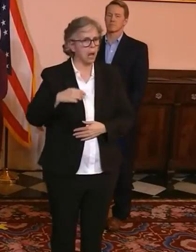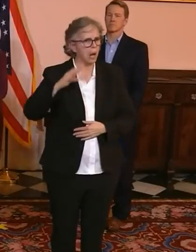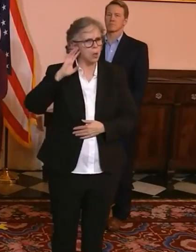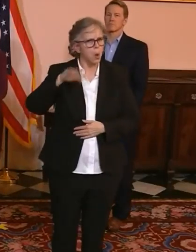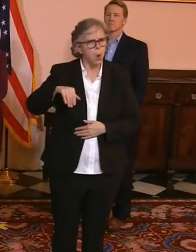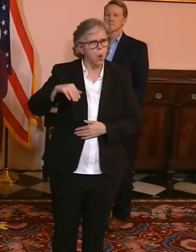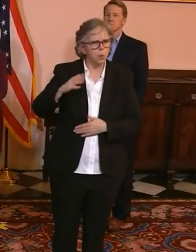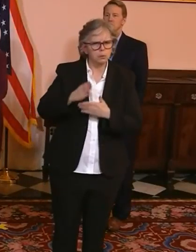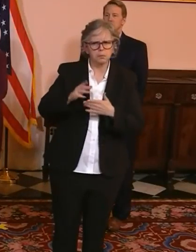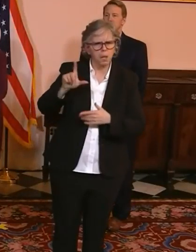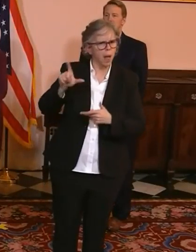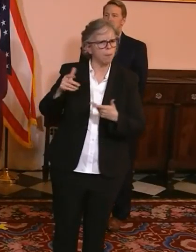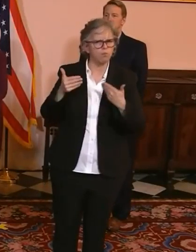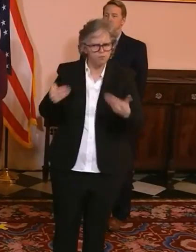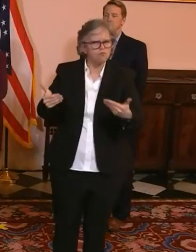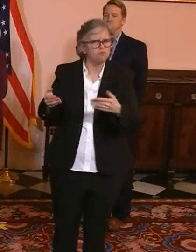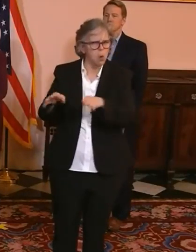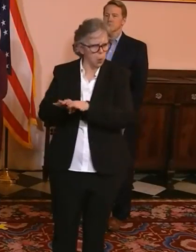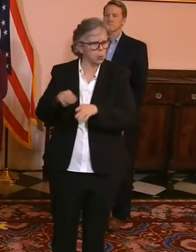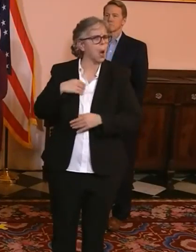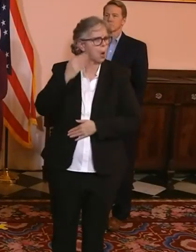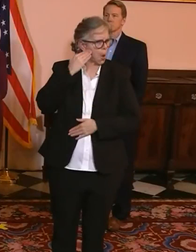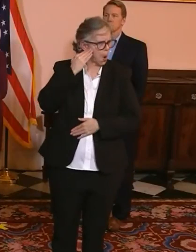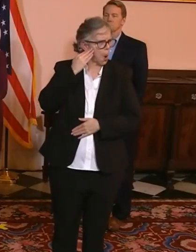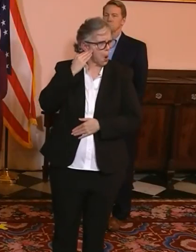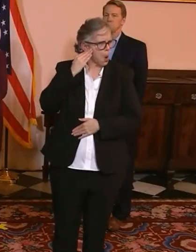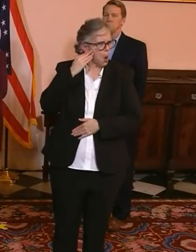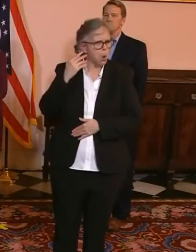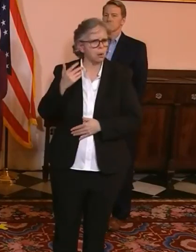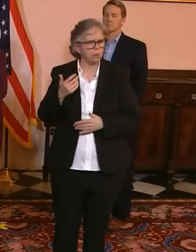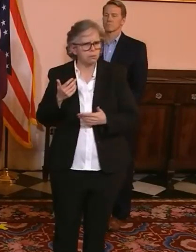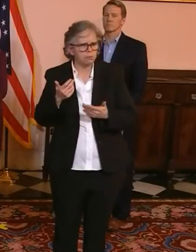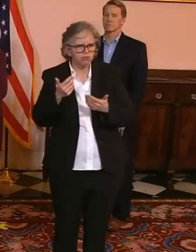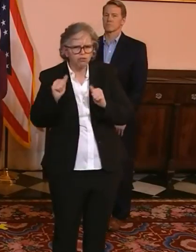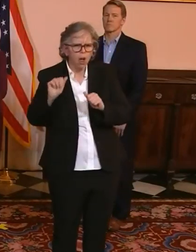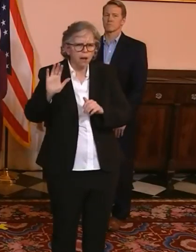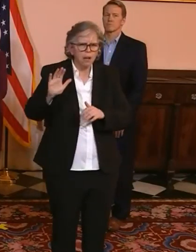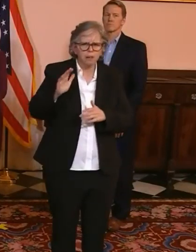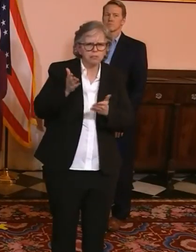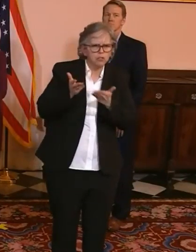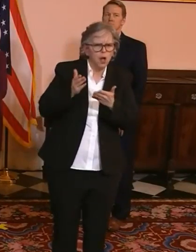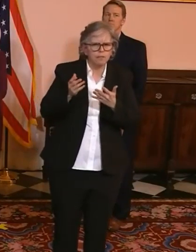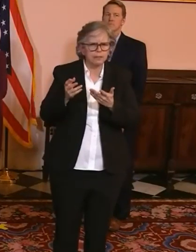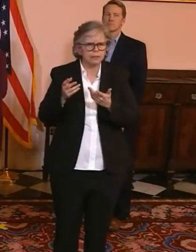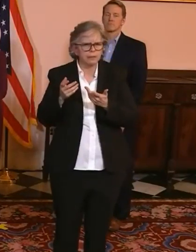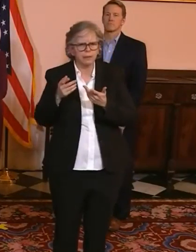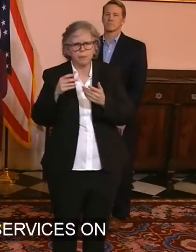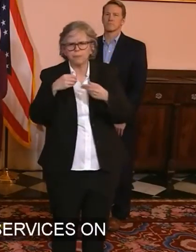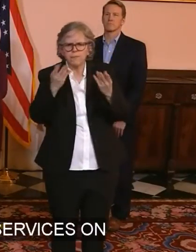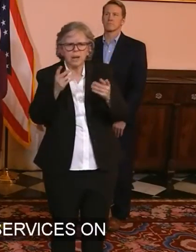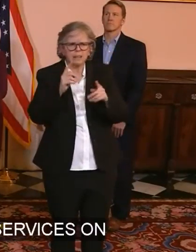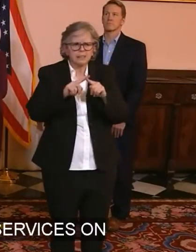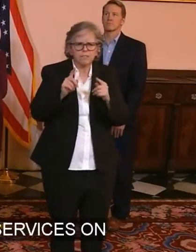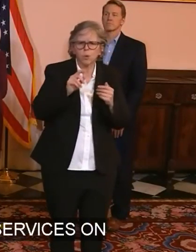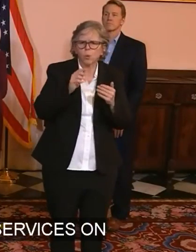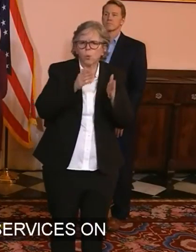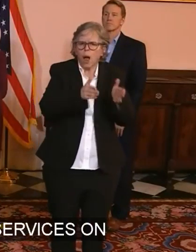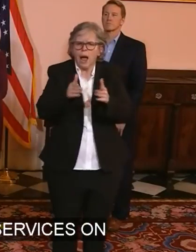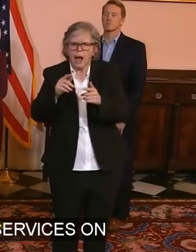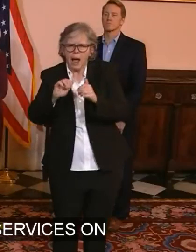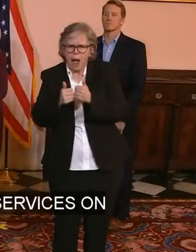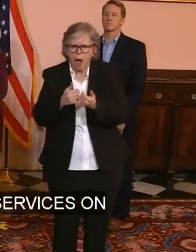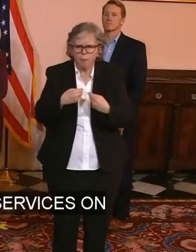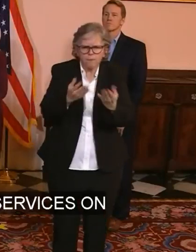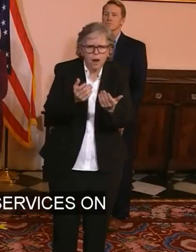and we'll try to deliver some of the services on a curbside basis. Again, our